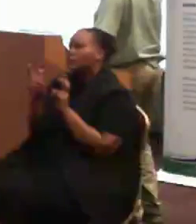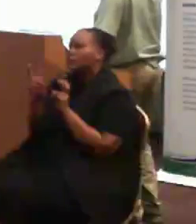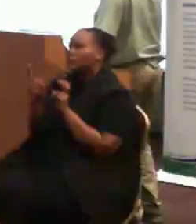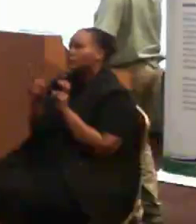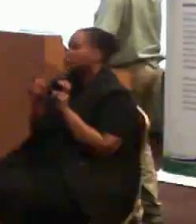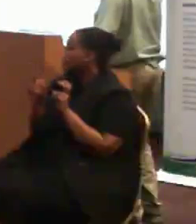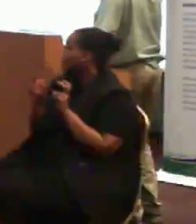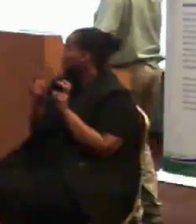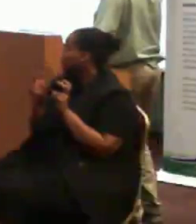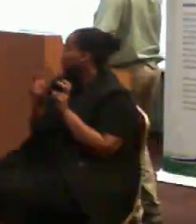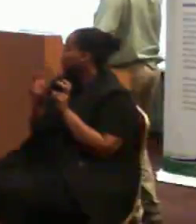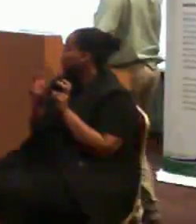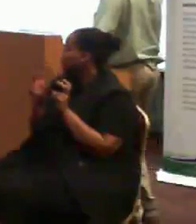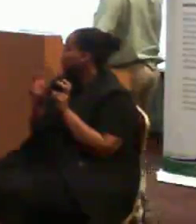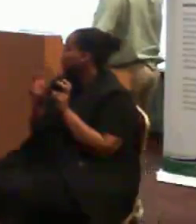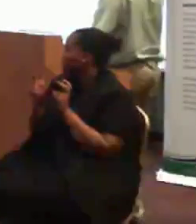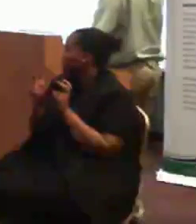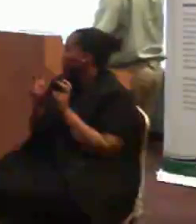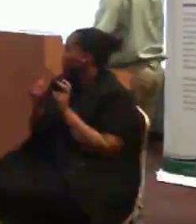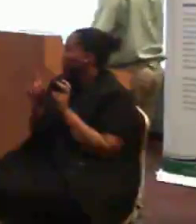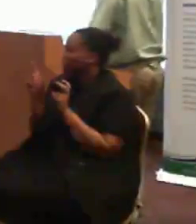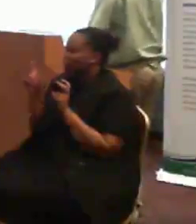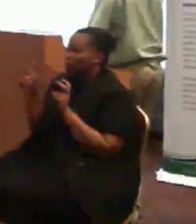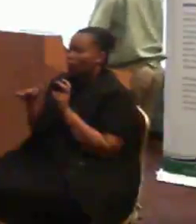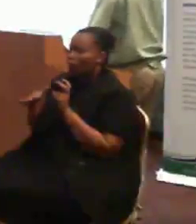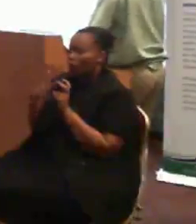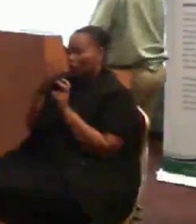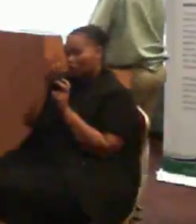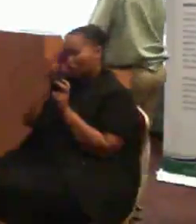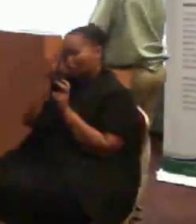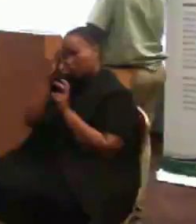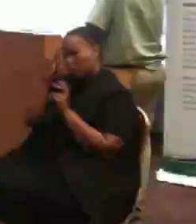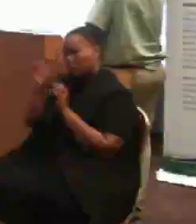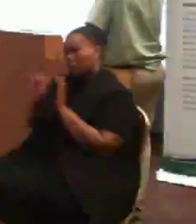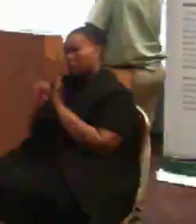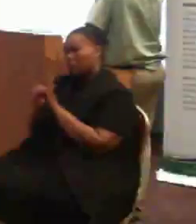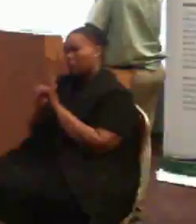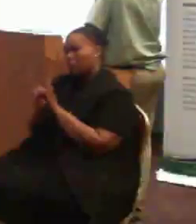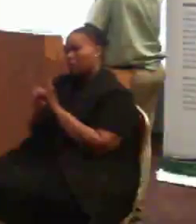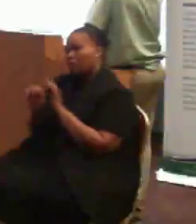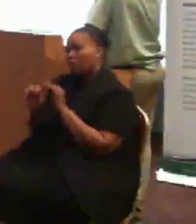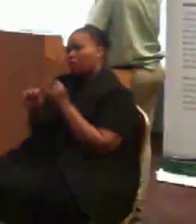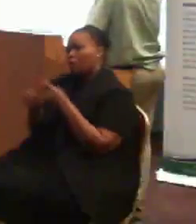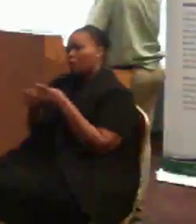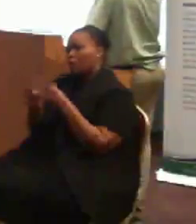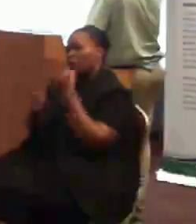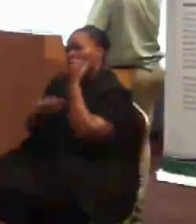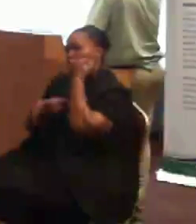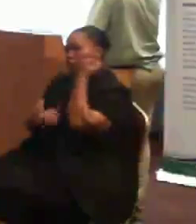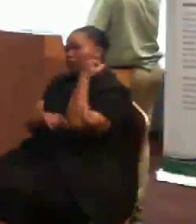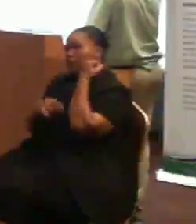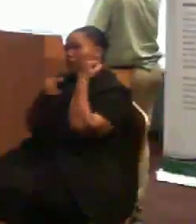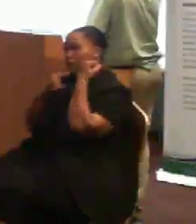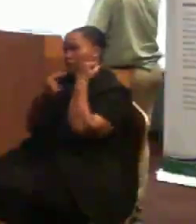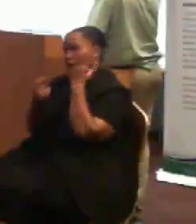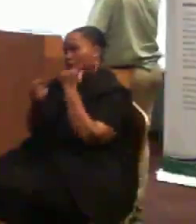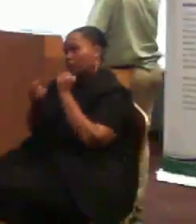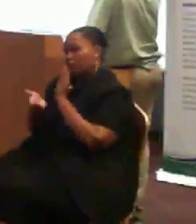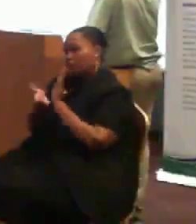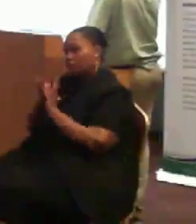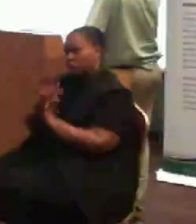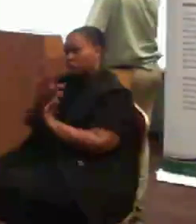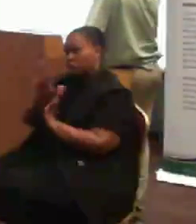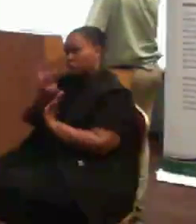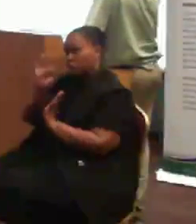part by Mr. Modise. They wanted to just understand, like for instance, the last point that you made. If you say that the inflation is 5%